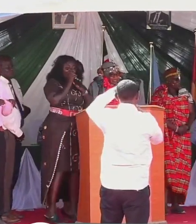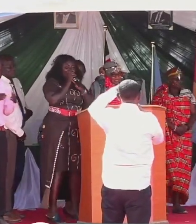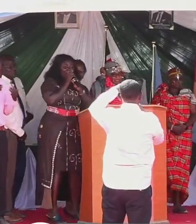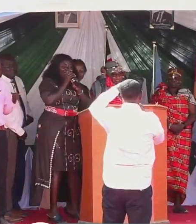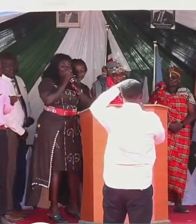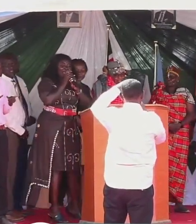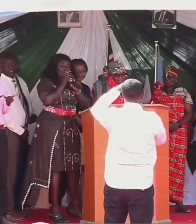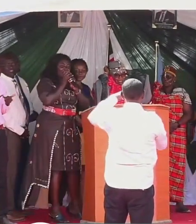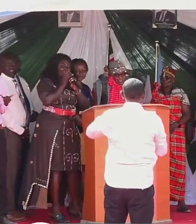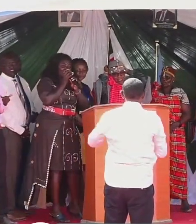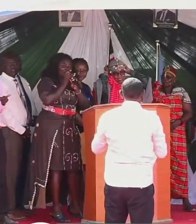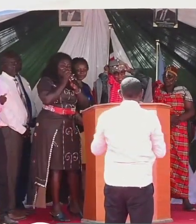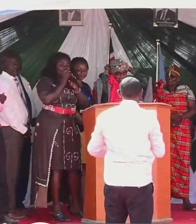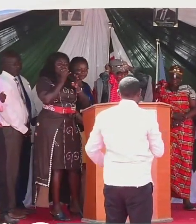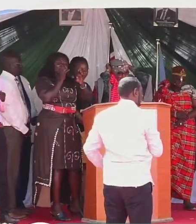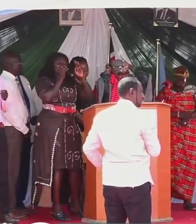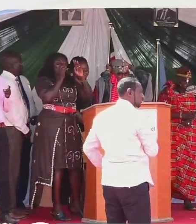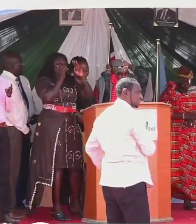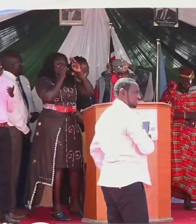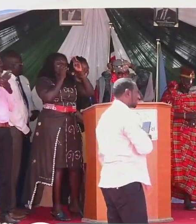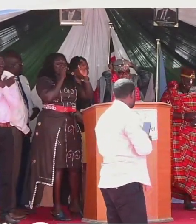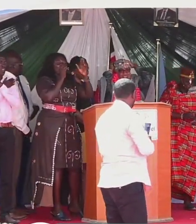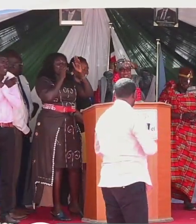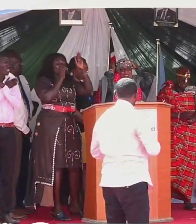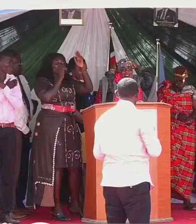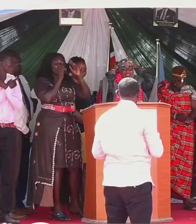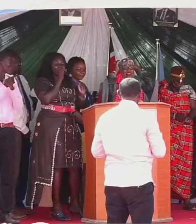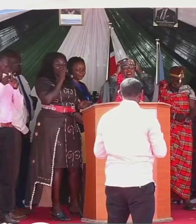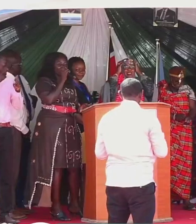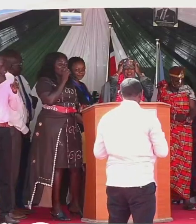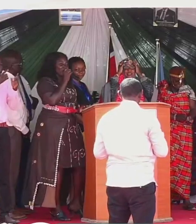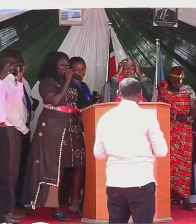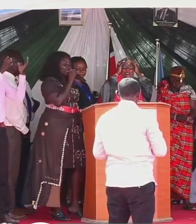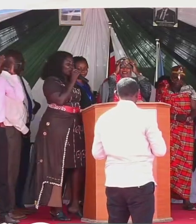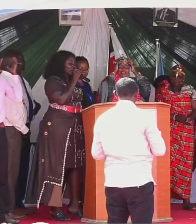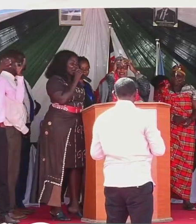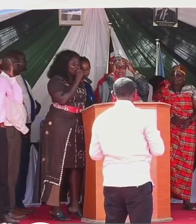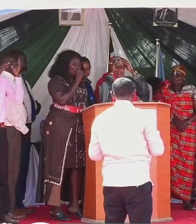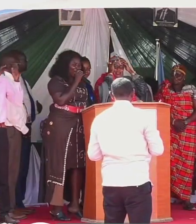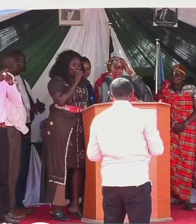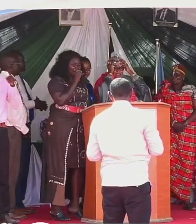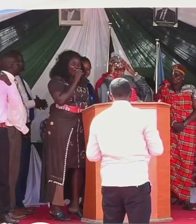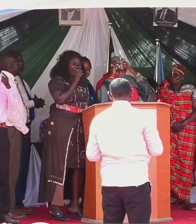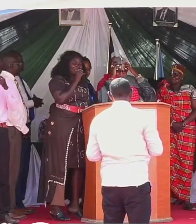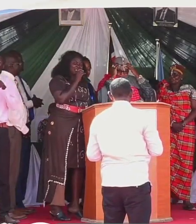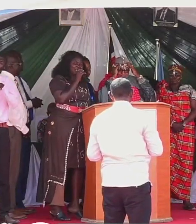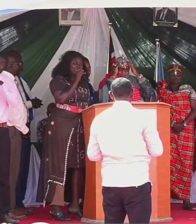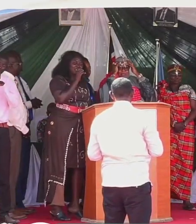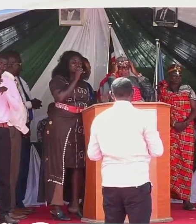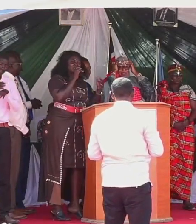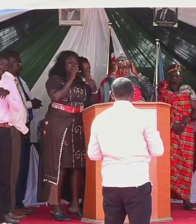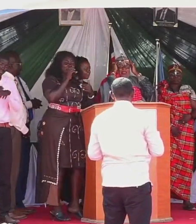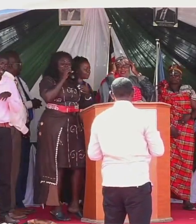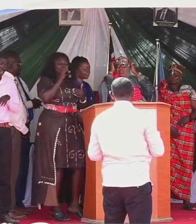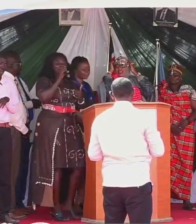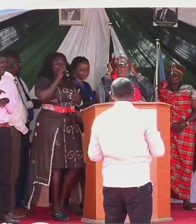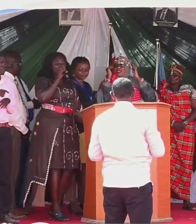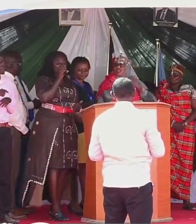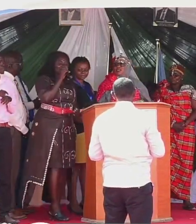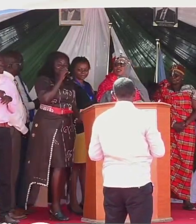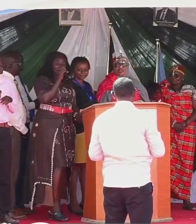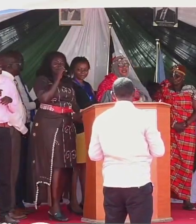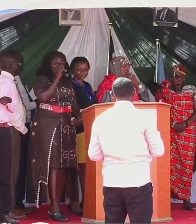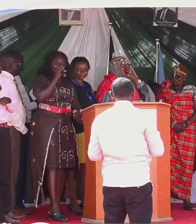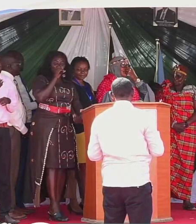Since Clara, I said I have two friends, and she came all the way from Kilifi when I told her to come, and she insisted she wants a